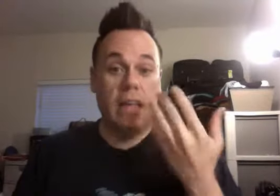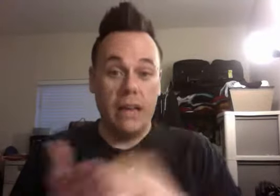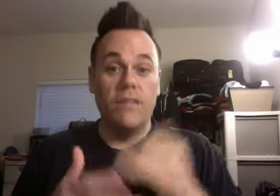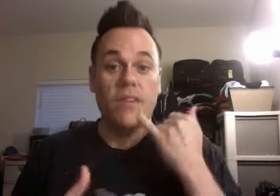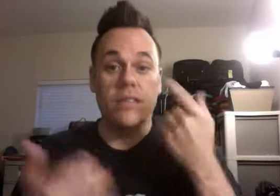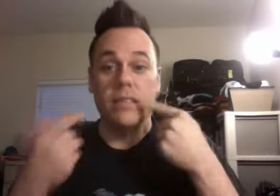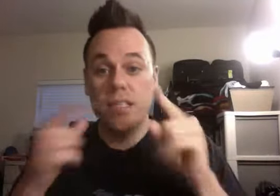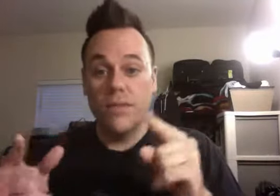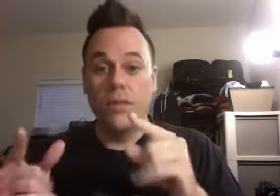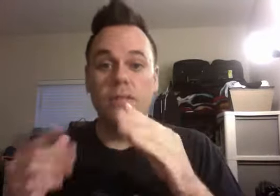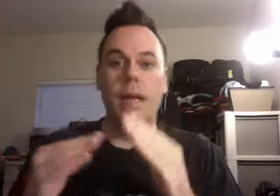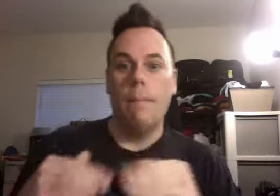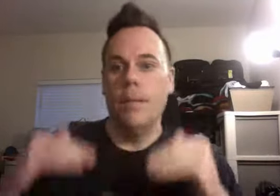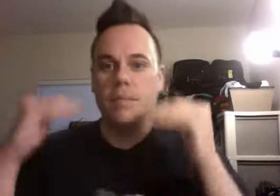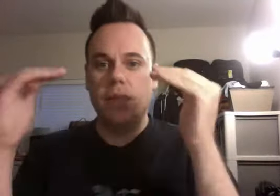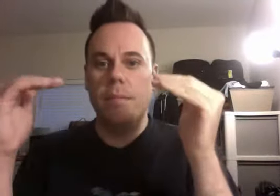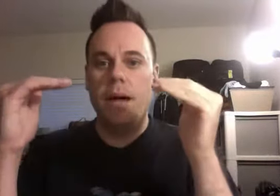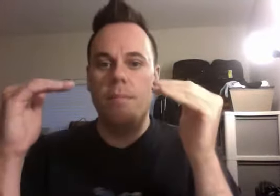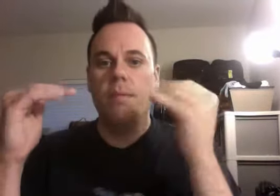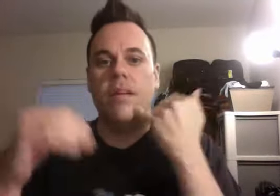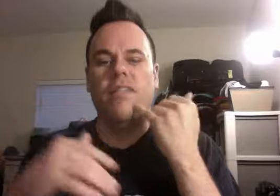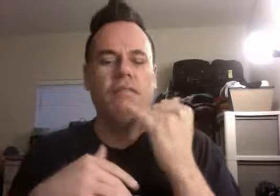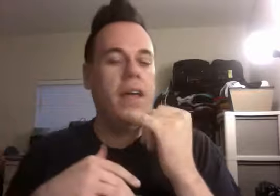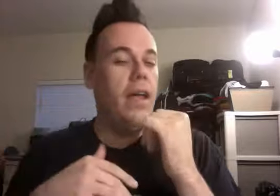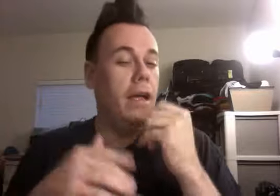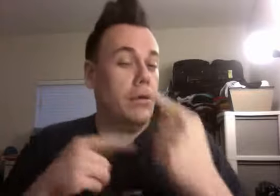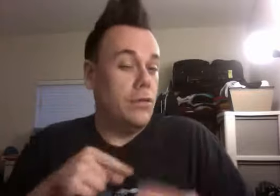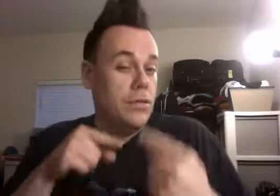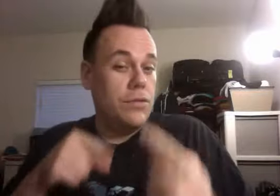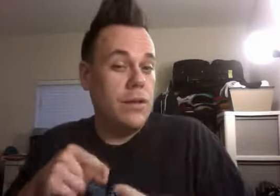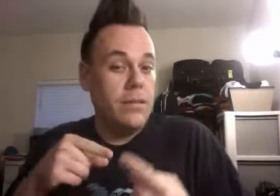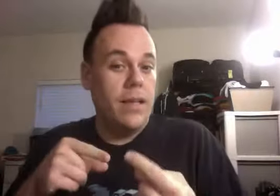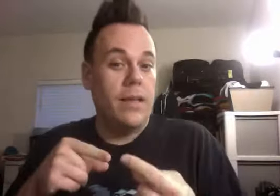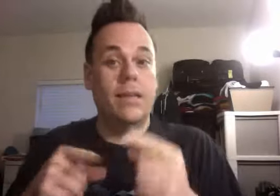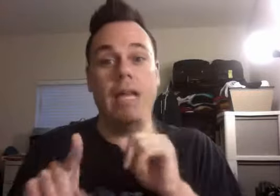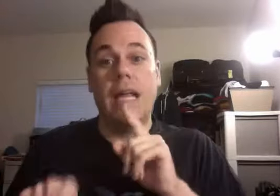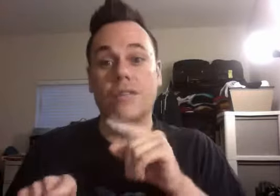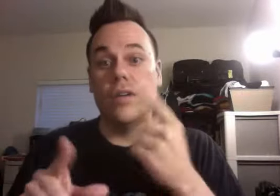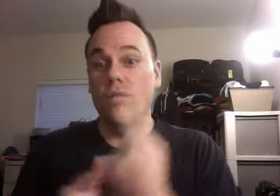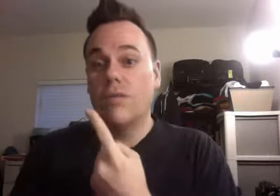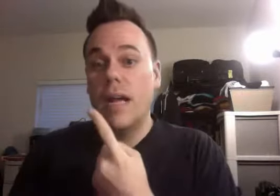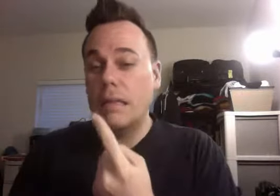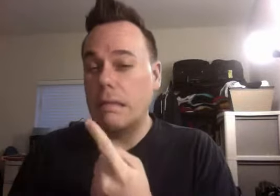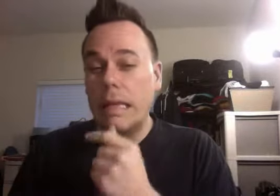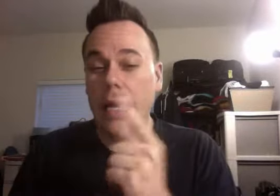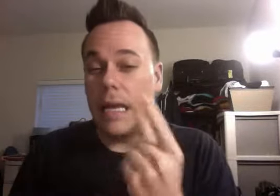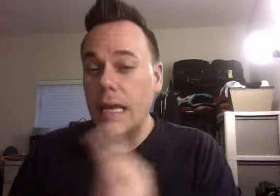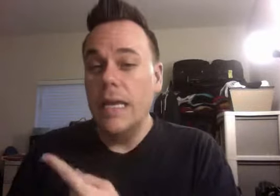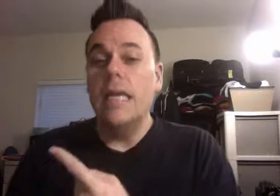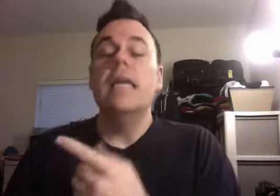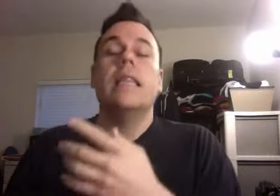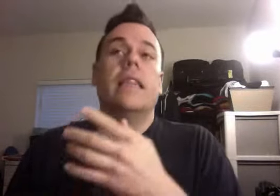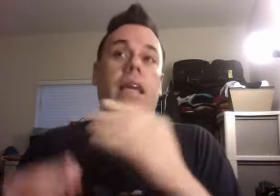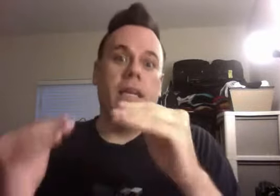again, if they're successful, it bumps them up. If they are still struggling and they answer incorrectly, then